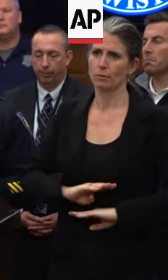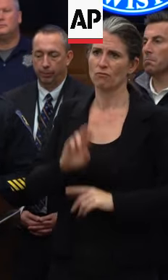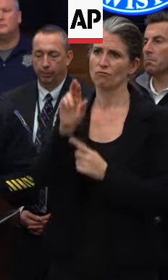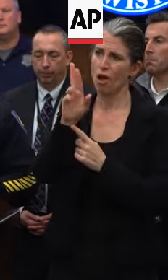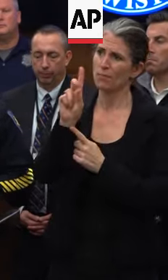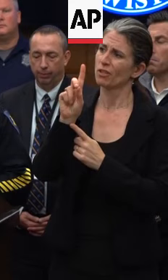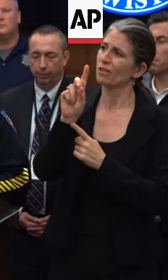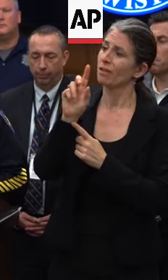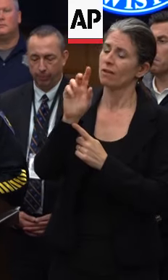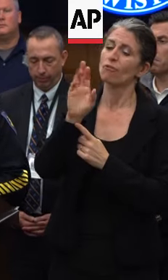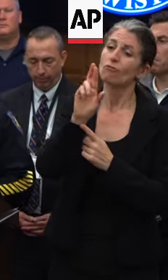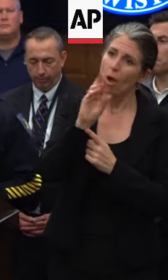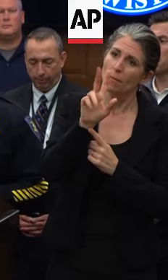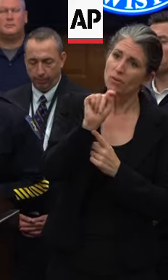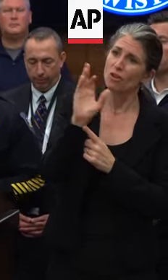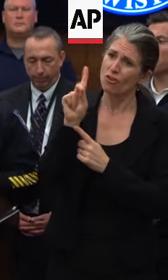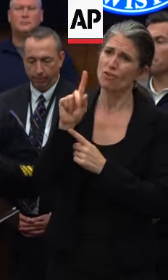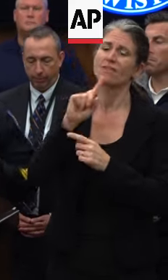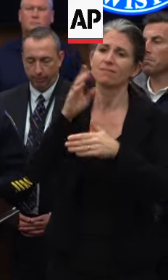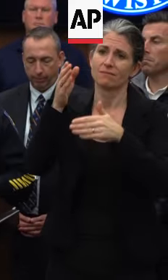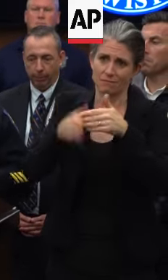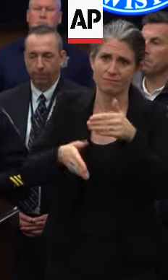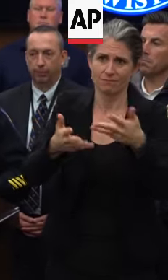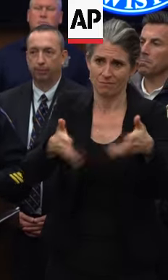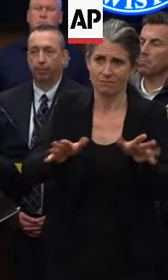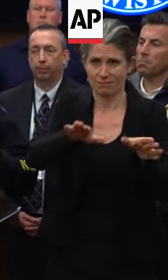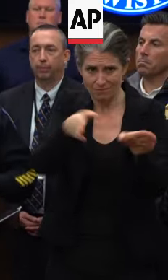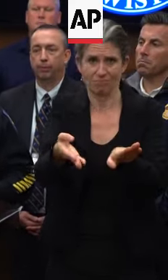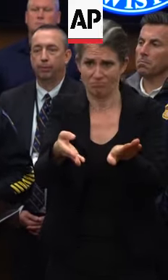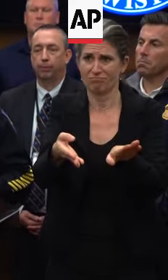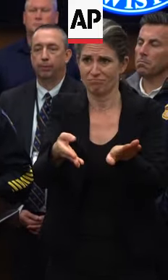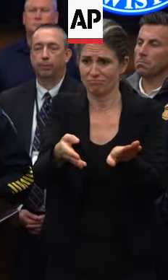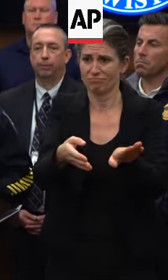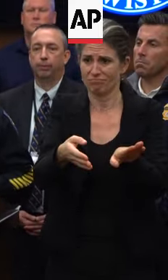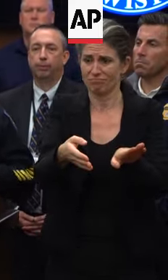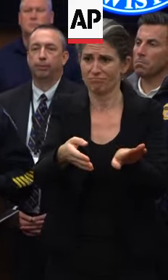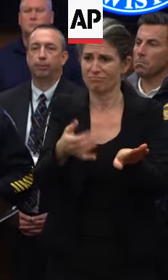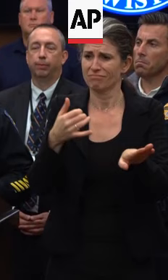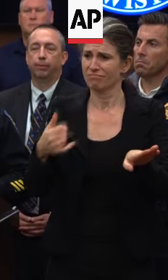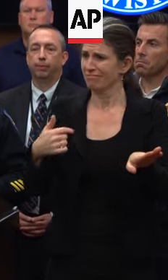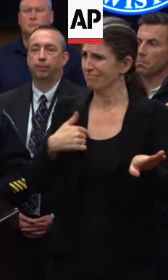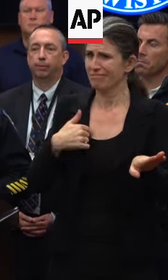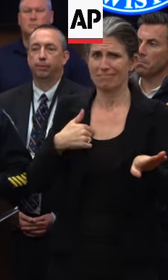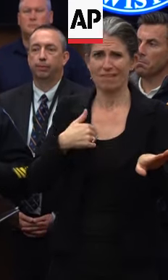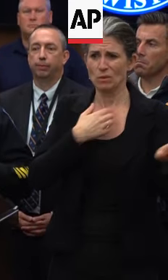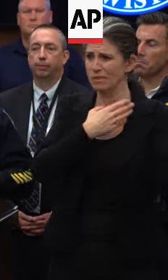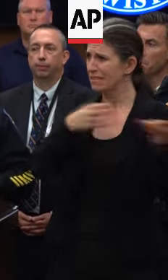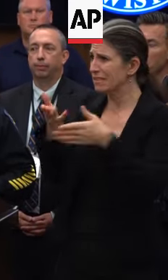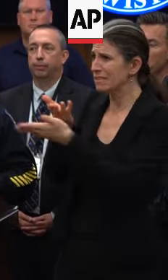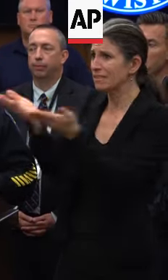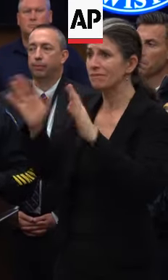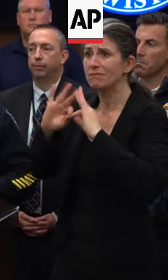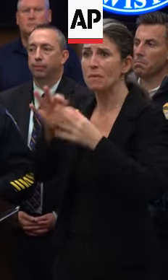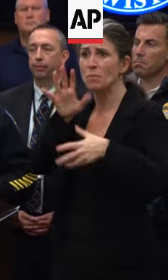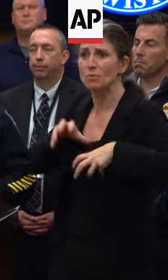community or any other community. I just don't want to forget the families that are grieving and will continue to grieve. I don't want to forget